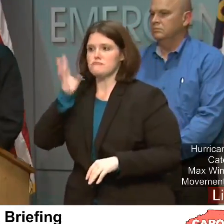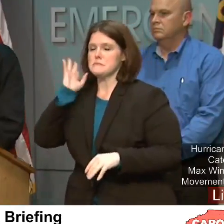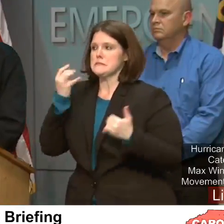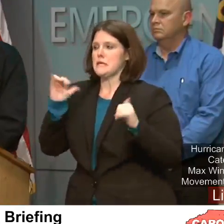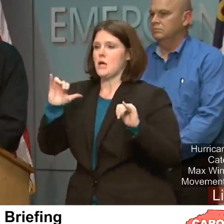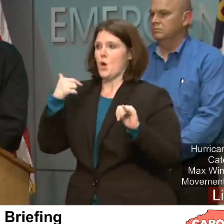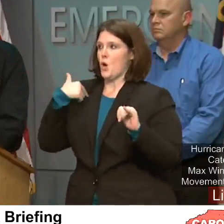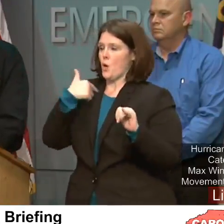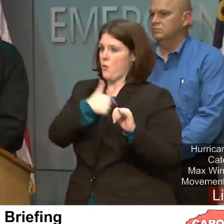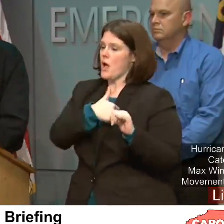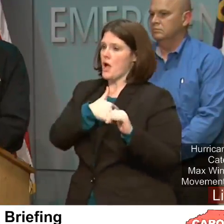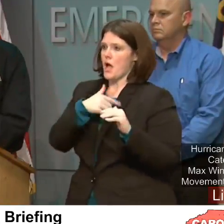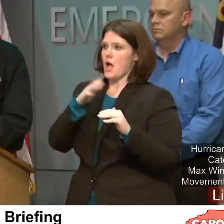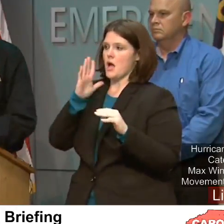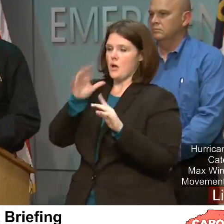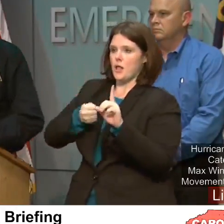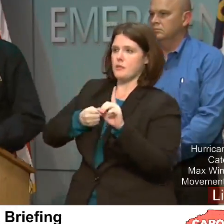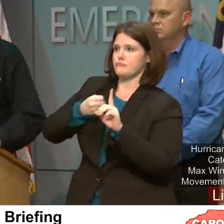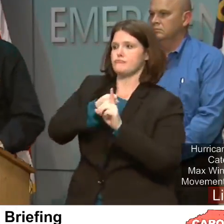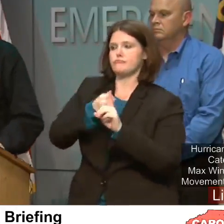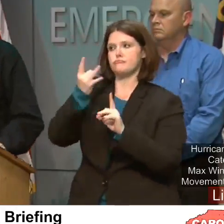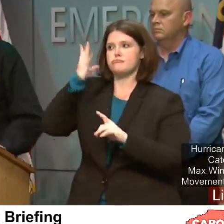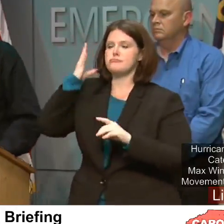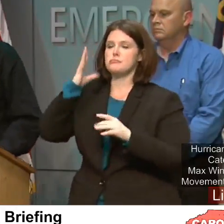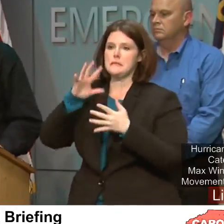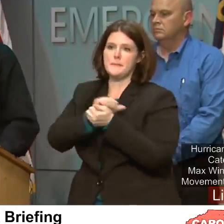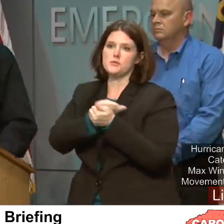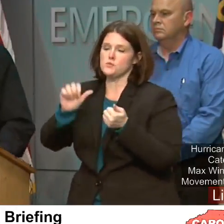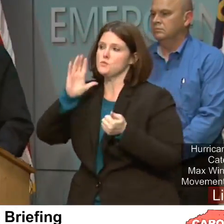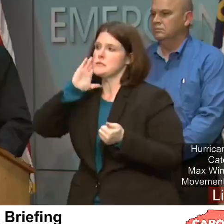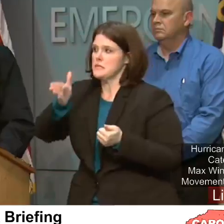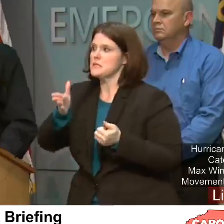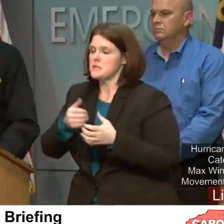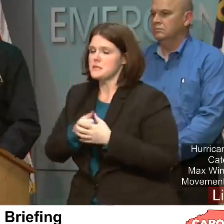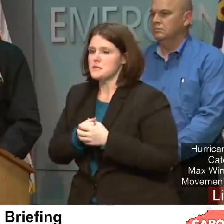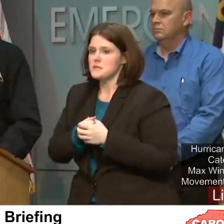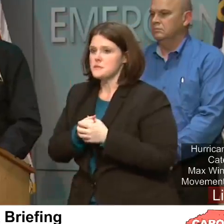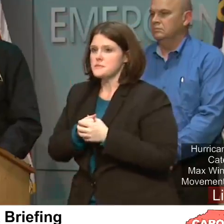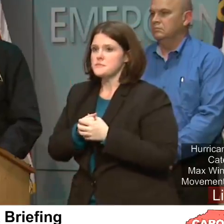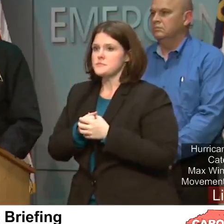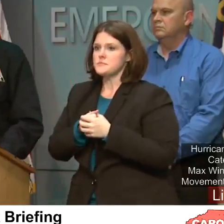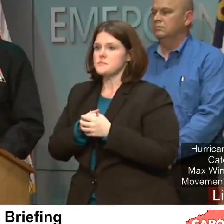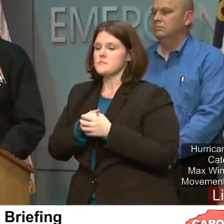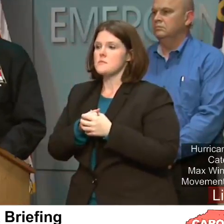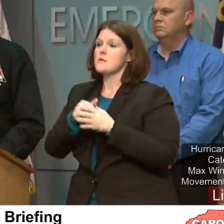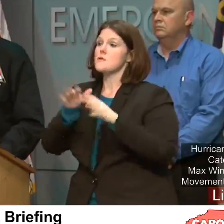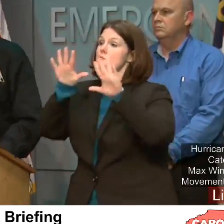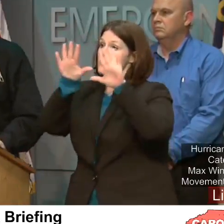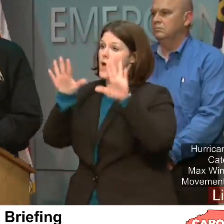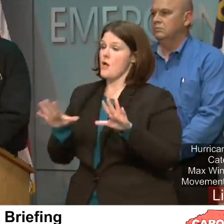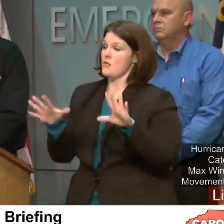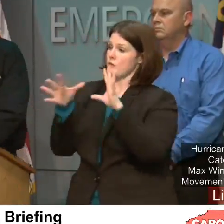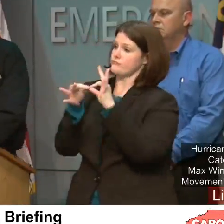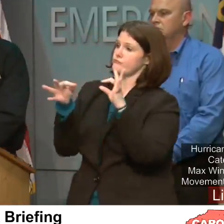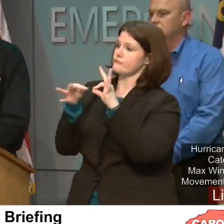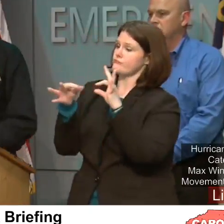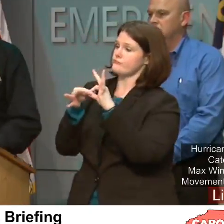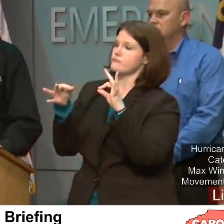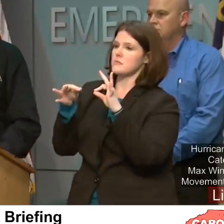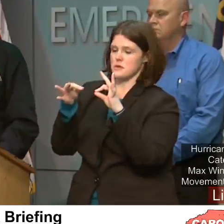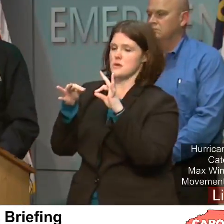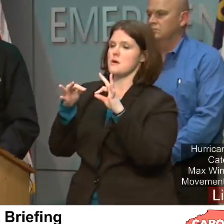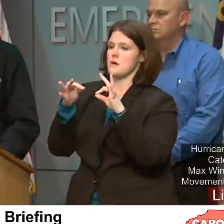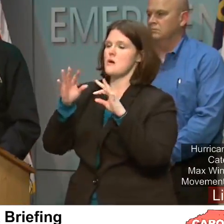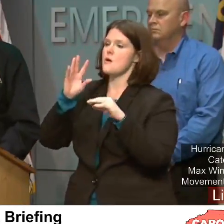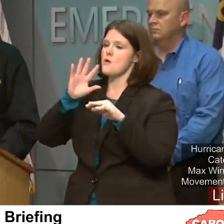storm, where most of the damage is done. The forecast tells us that Florence's storm